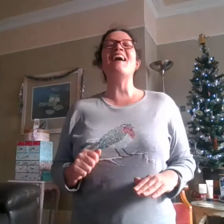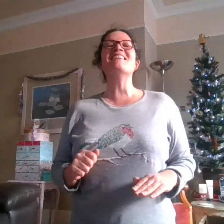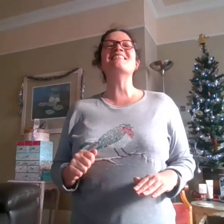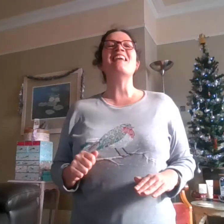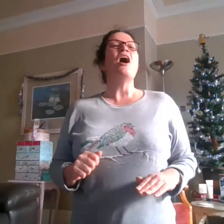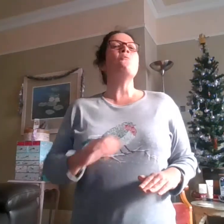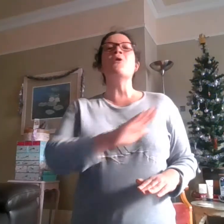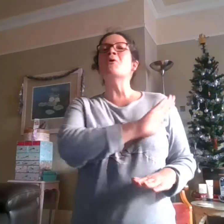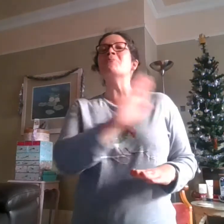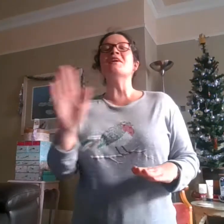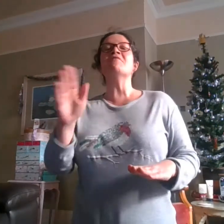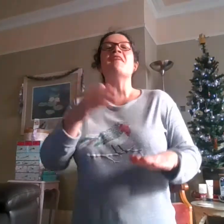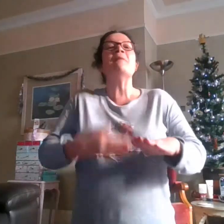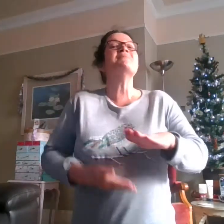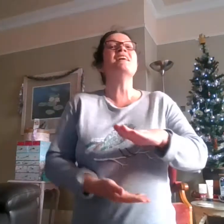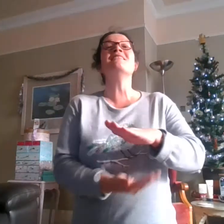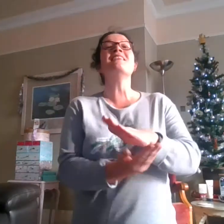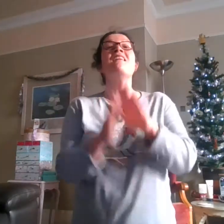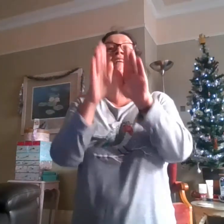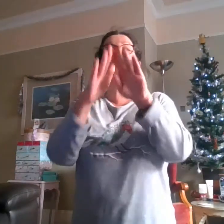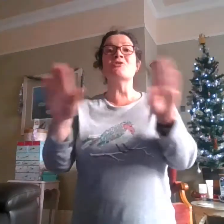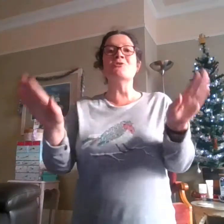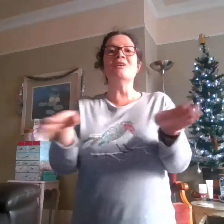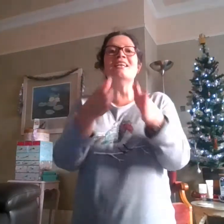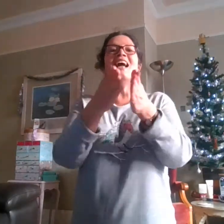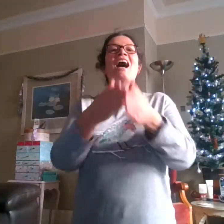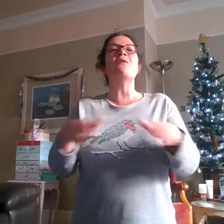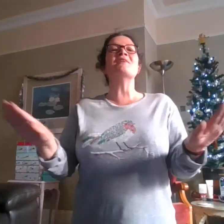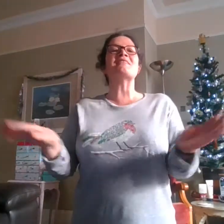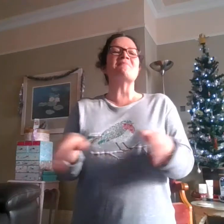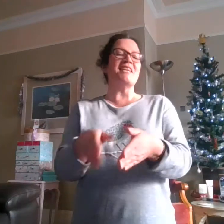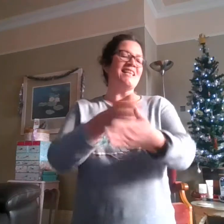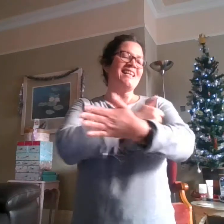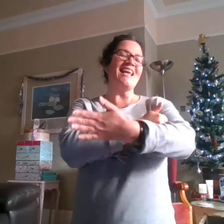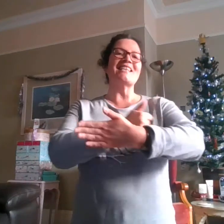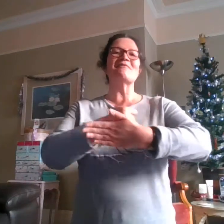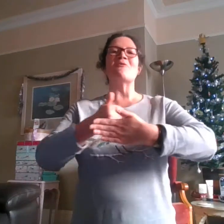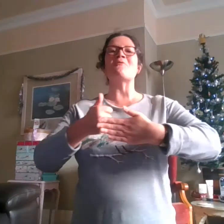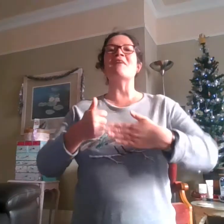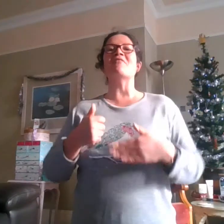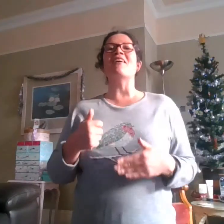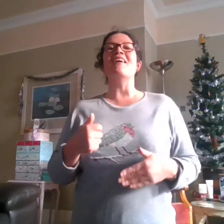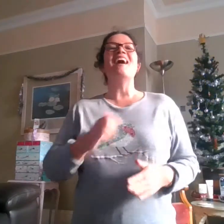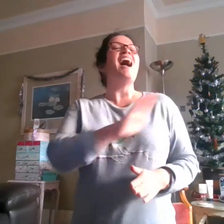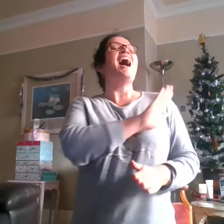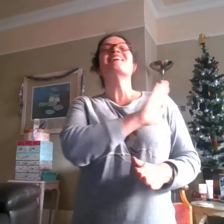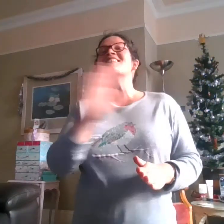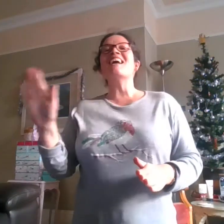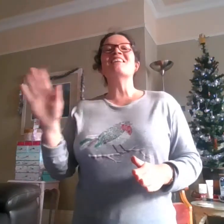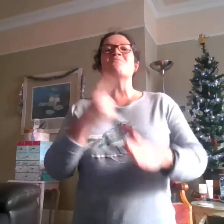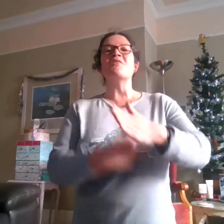Christmas won't be wrapped under a tree. I want something that lasts forever, cause I don't wanna